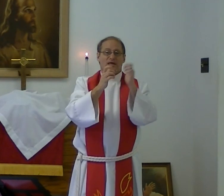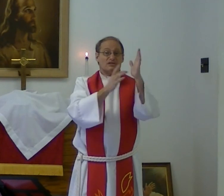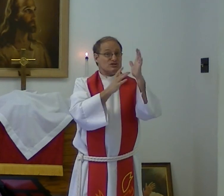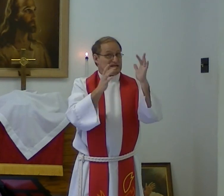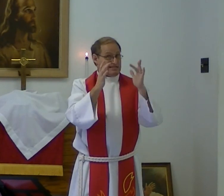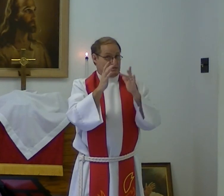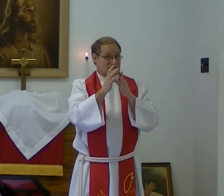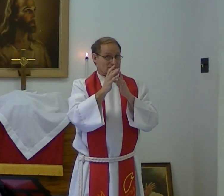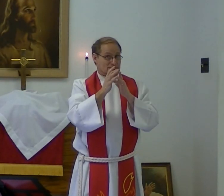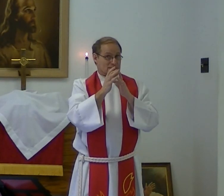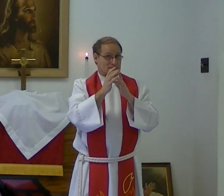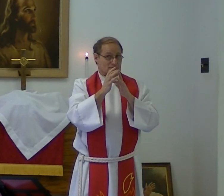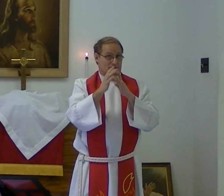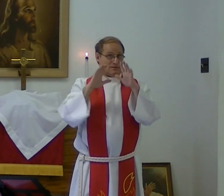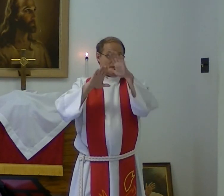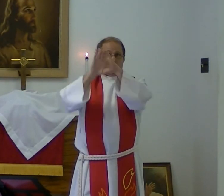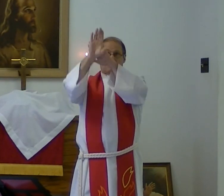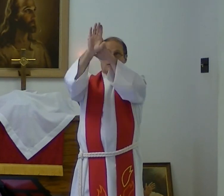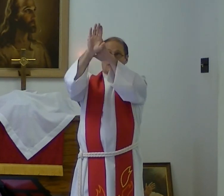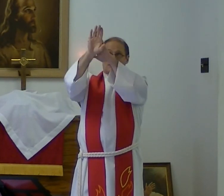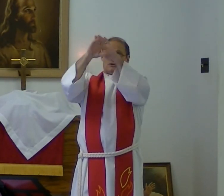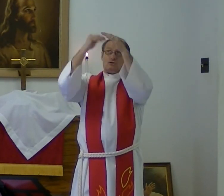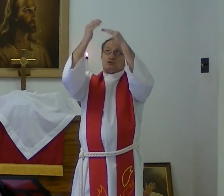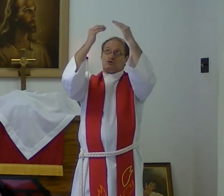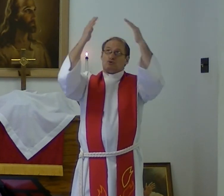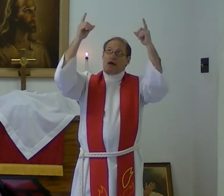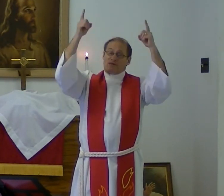Jesus to heaven.